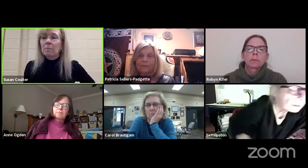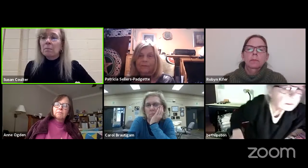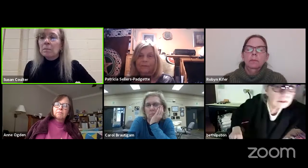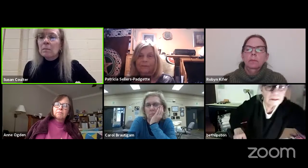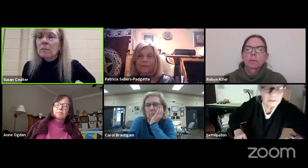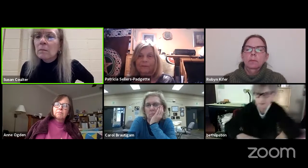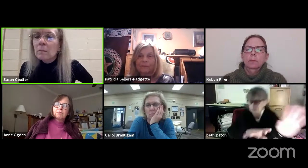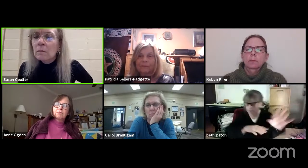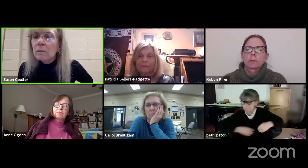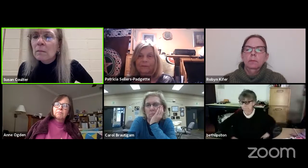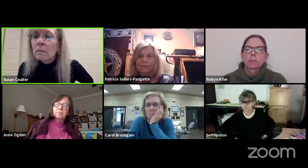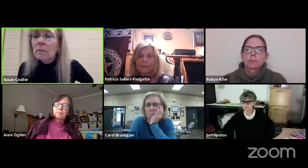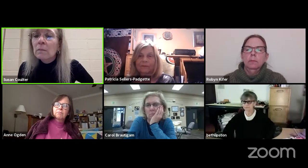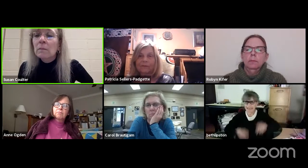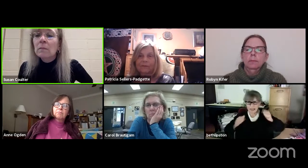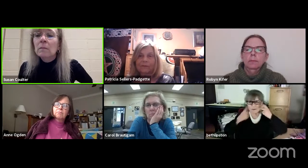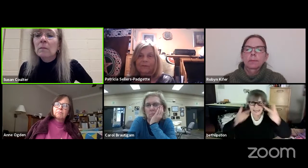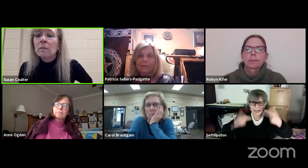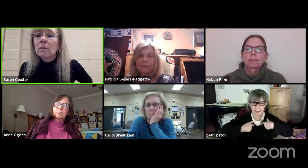okay.